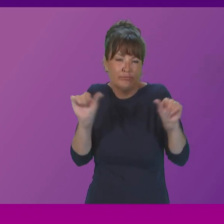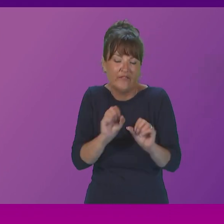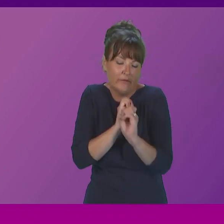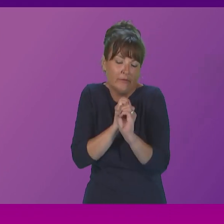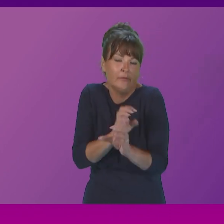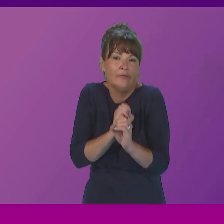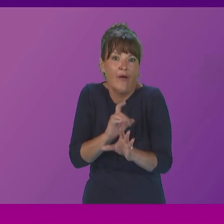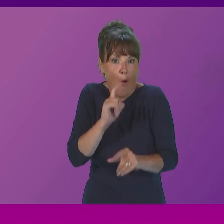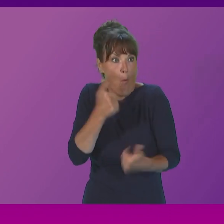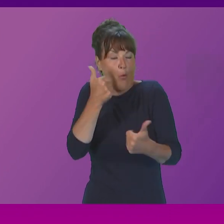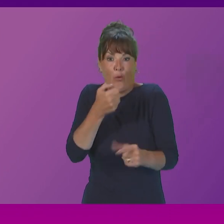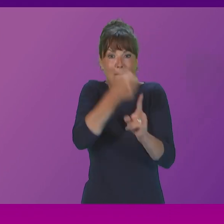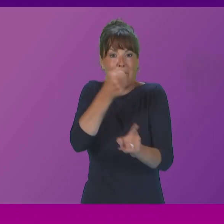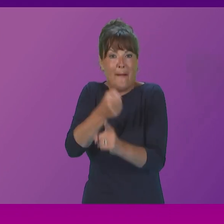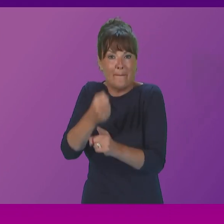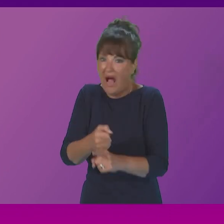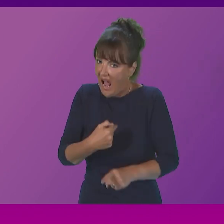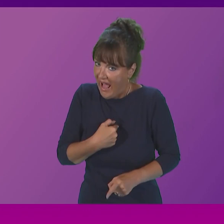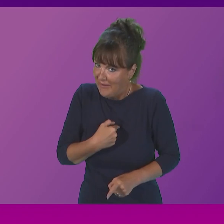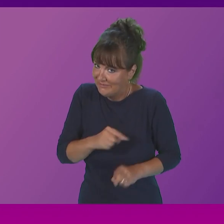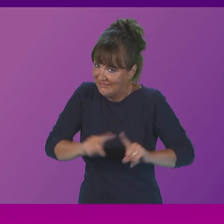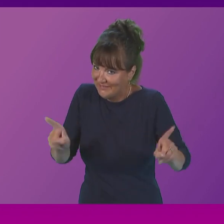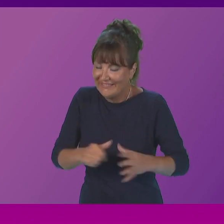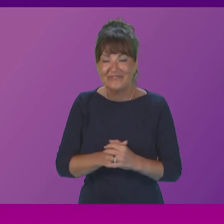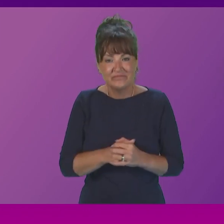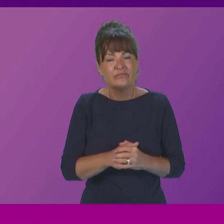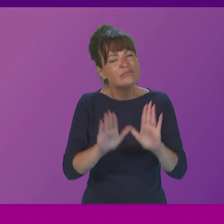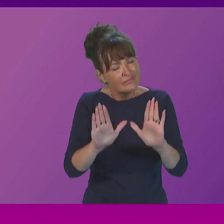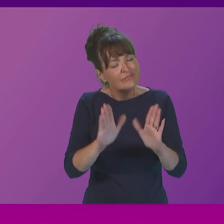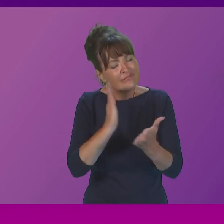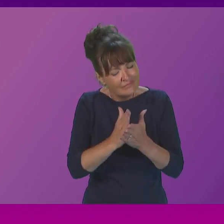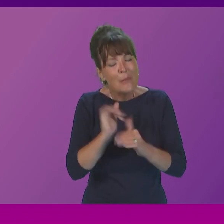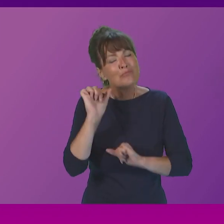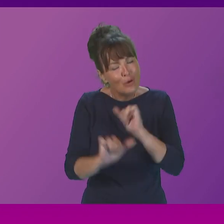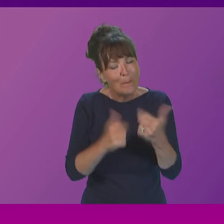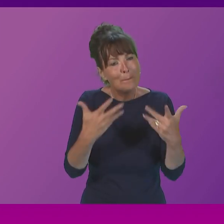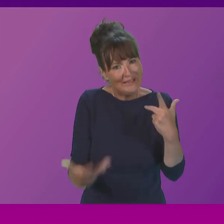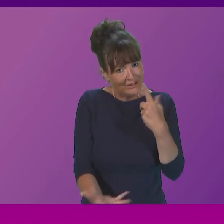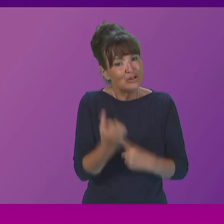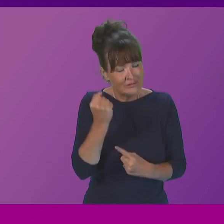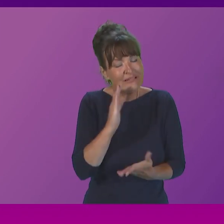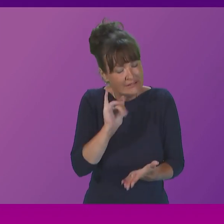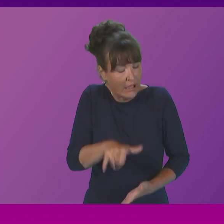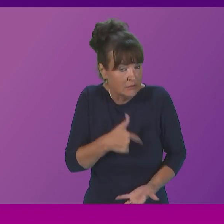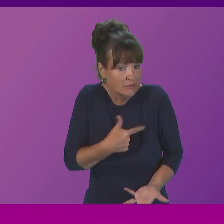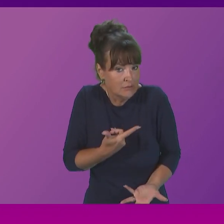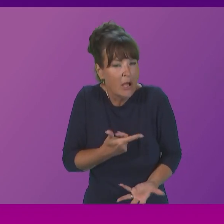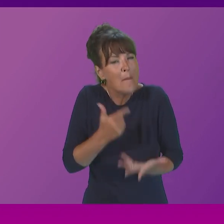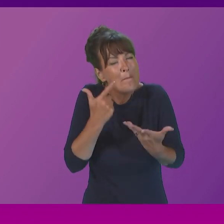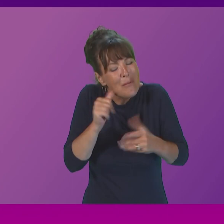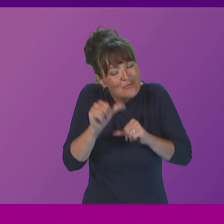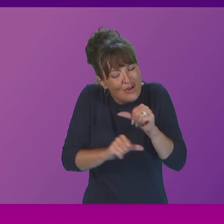in politics. Progress has been made, but progress has been often